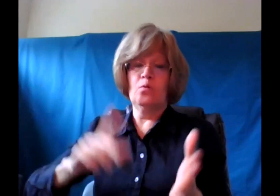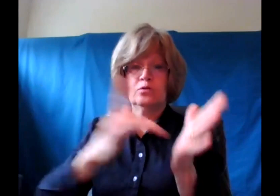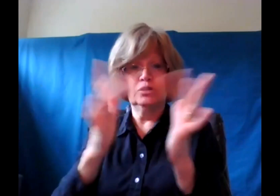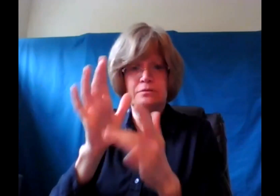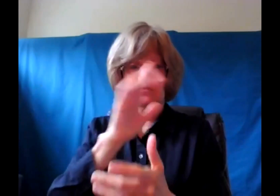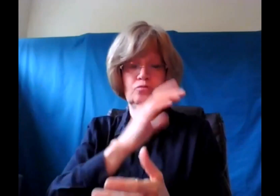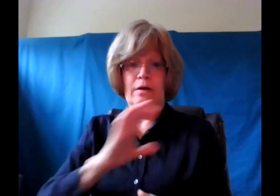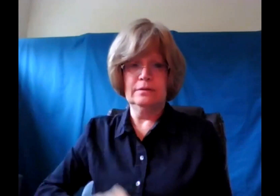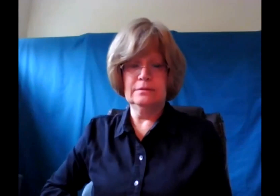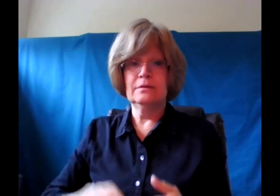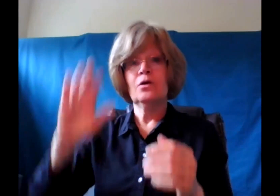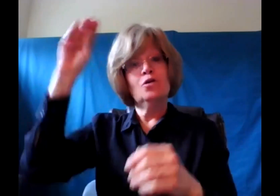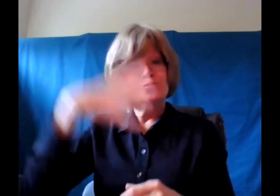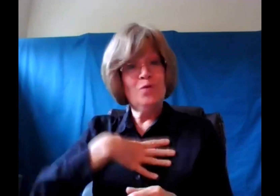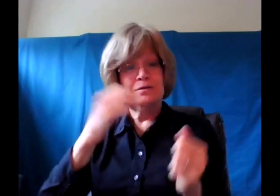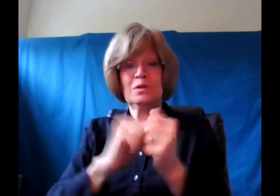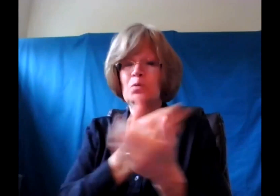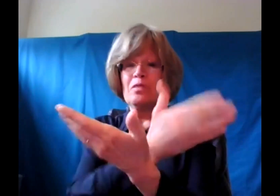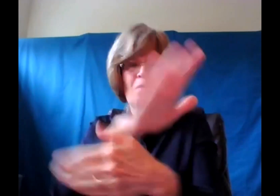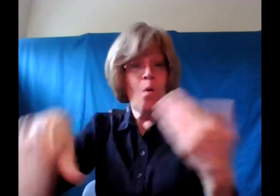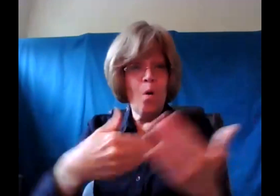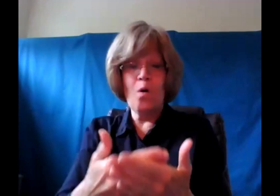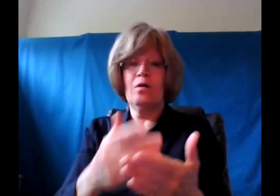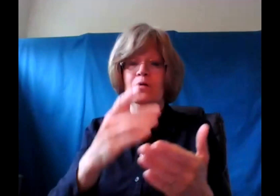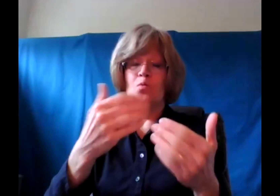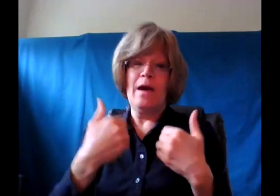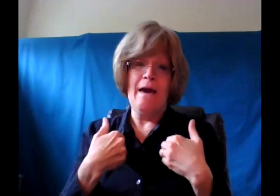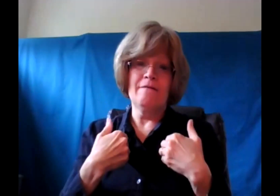Christ. Grace be with all who have an